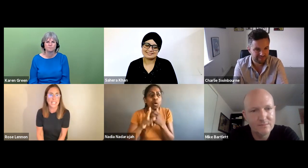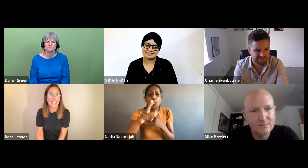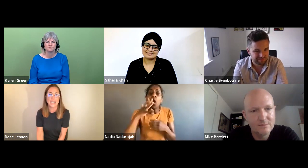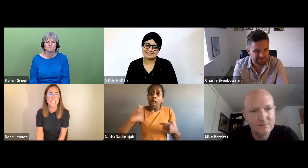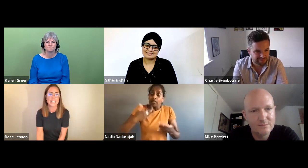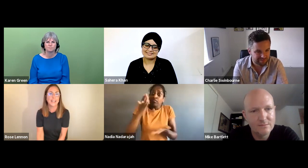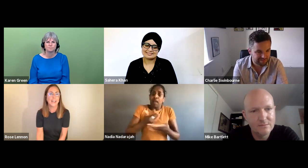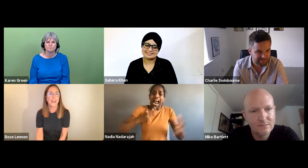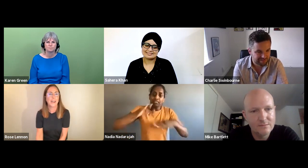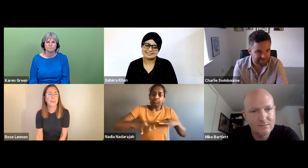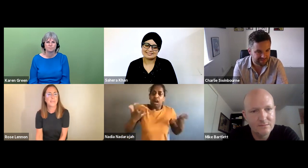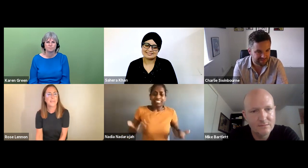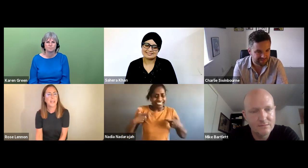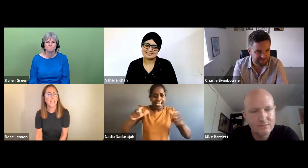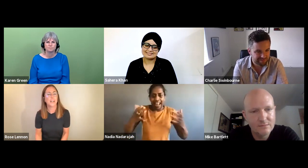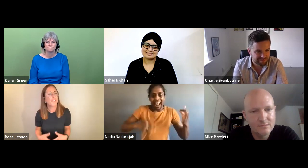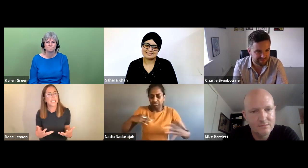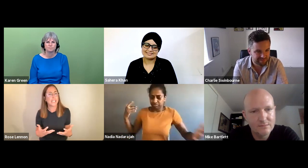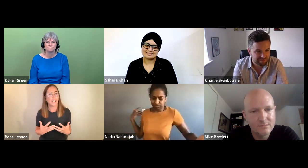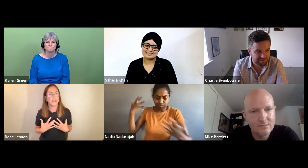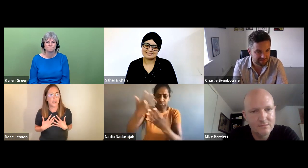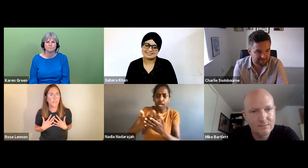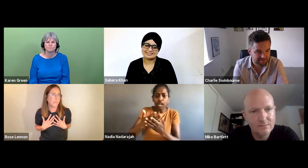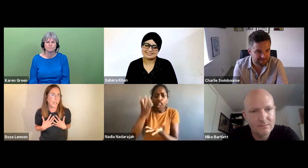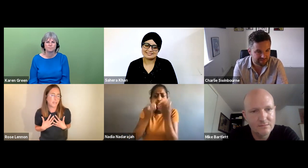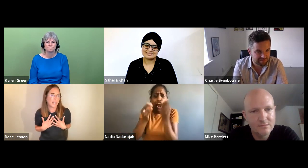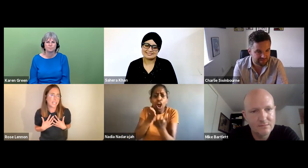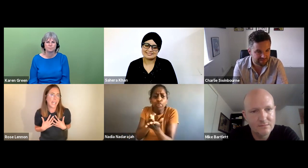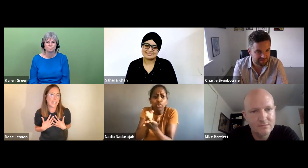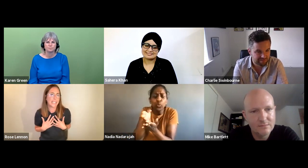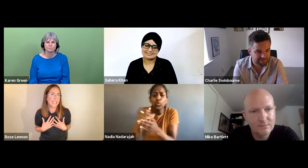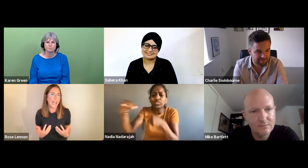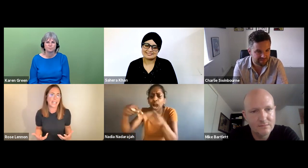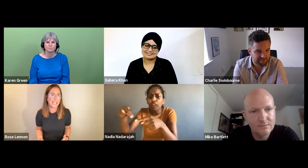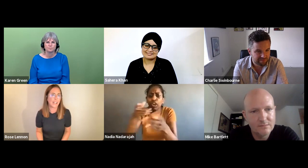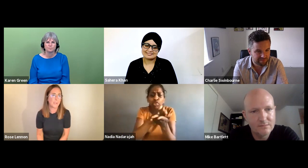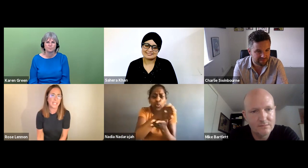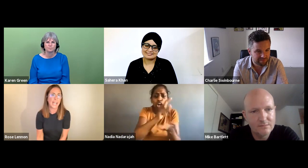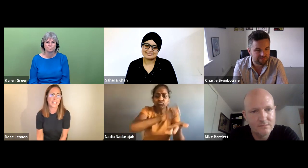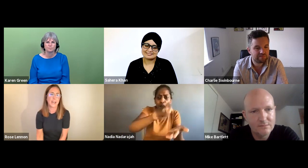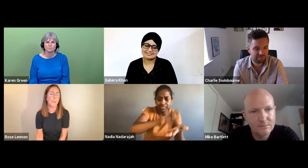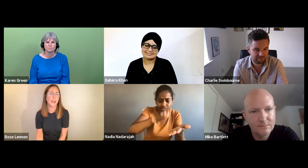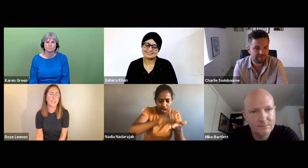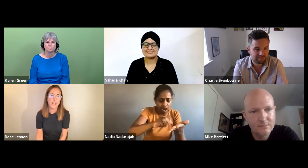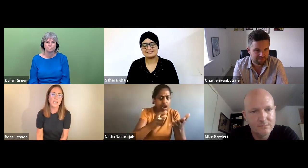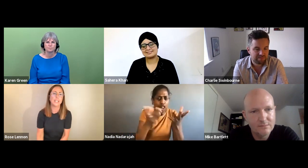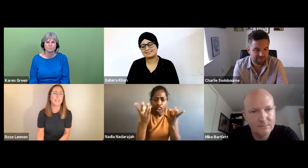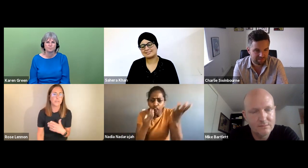years and years. And obviously, my career today is acting. I've been an actor, but I was learning through